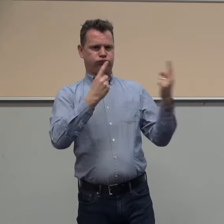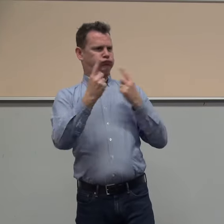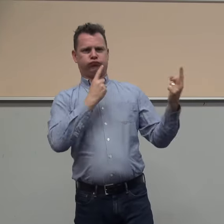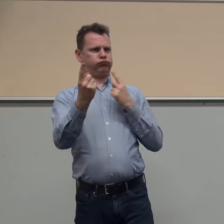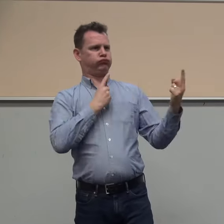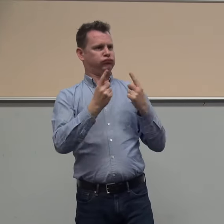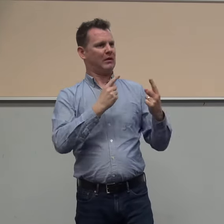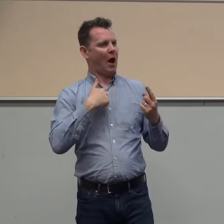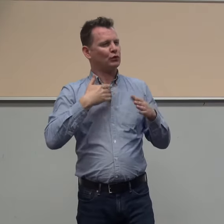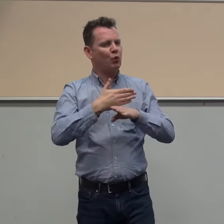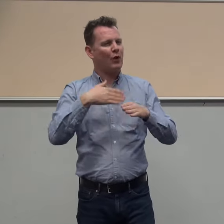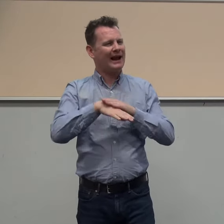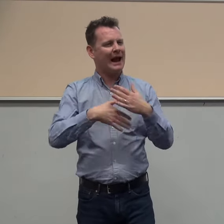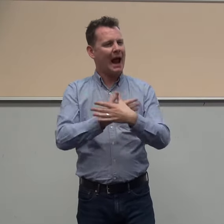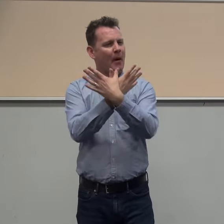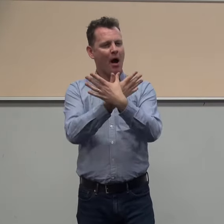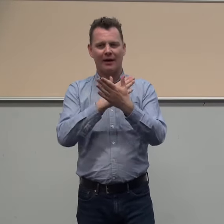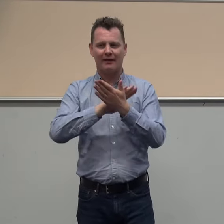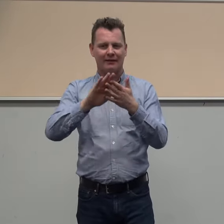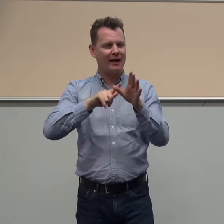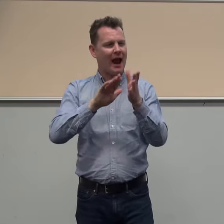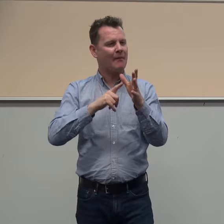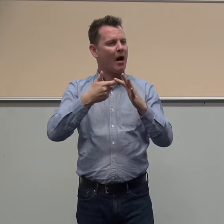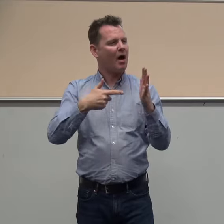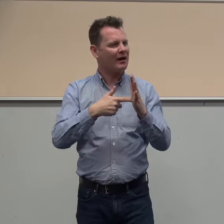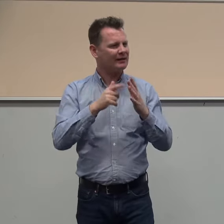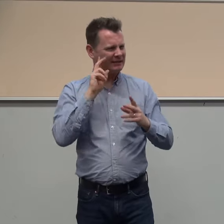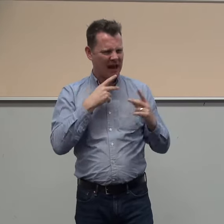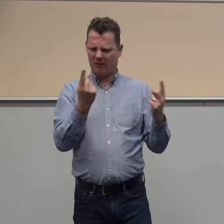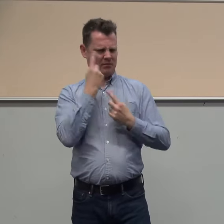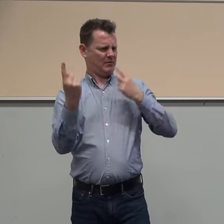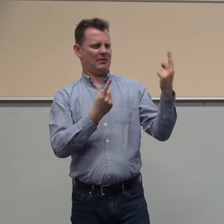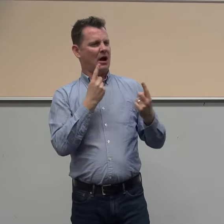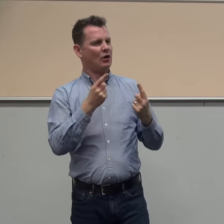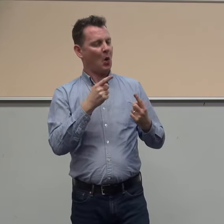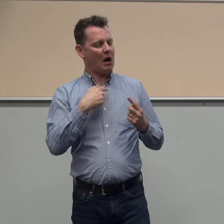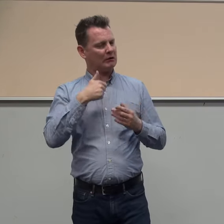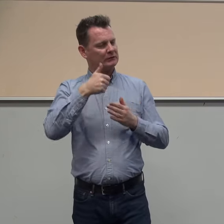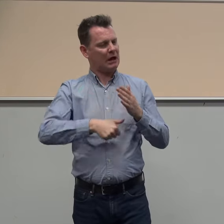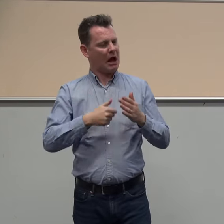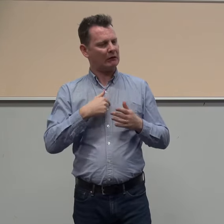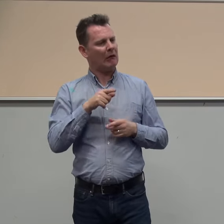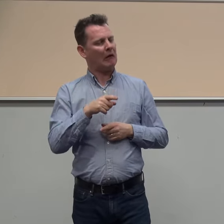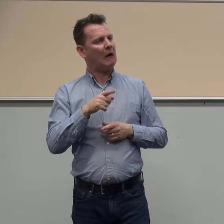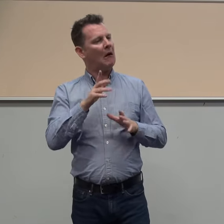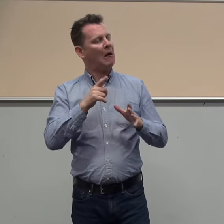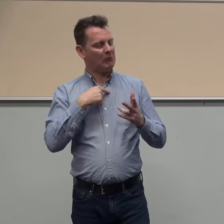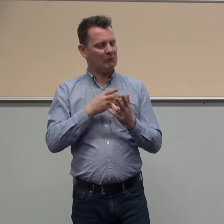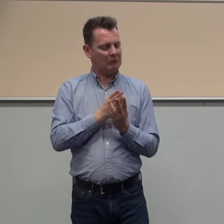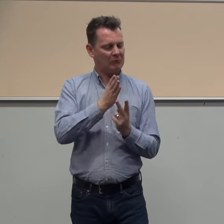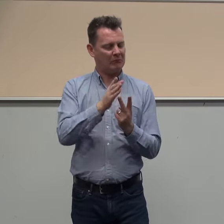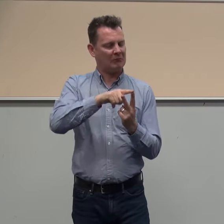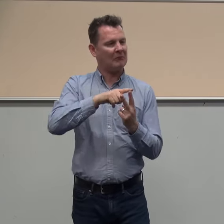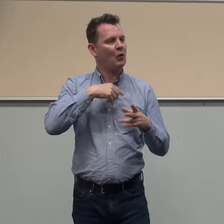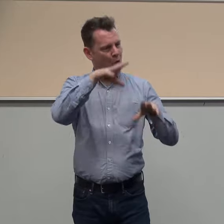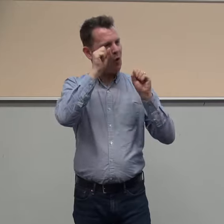And this kind of triggered two strands of development in my professional life. The first was I started to learn BSL. I went up to